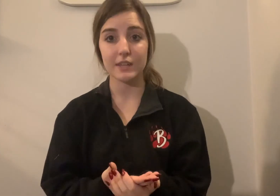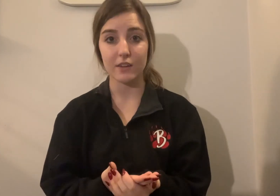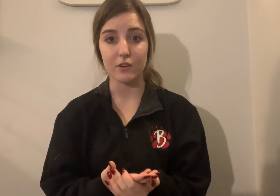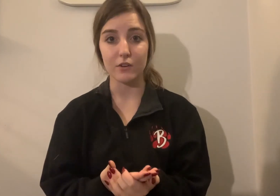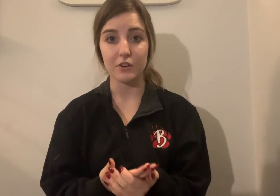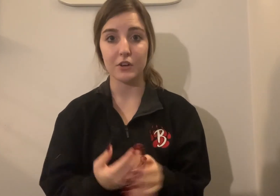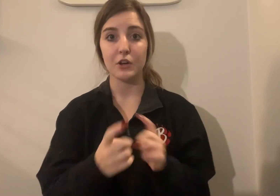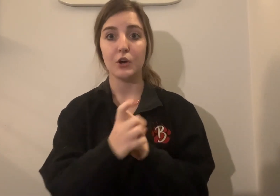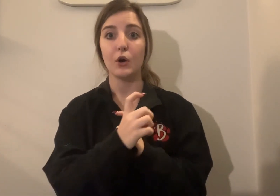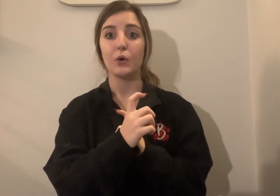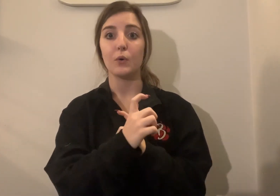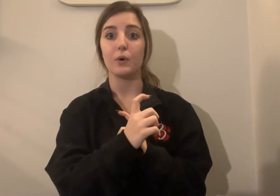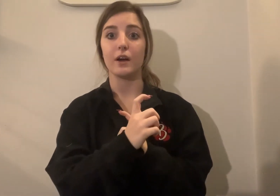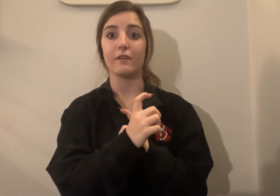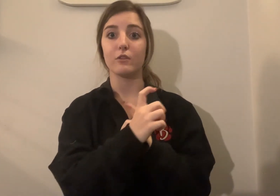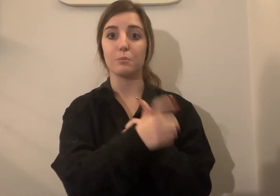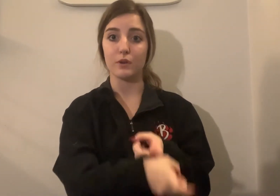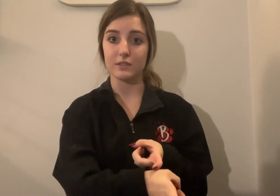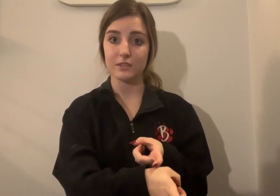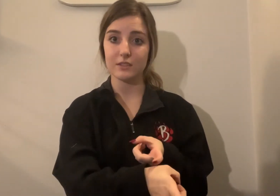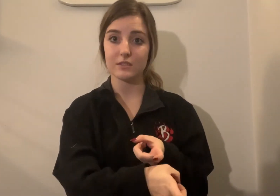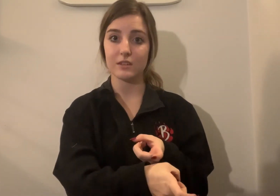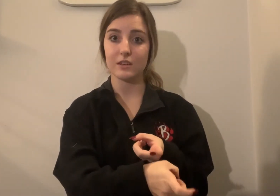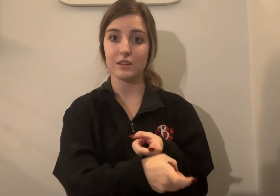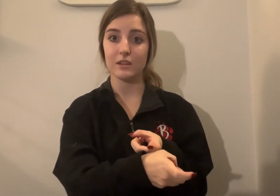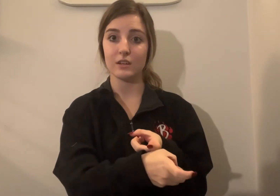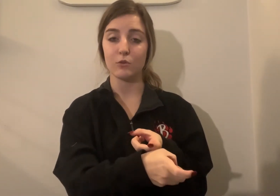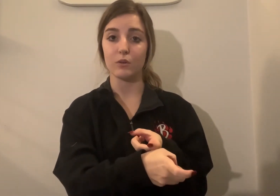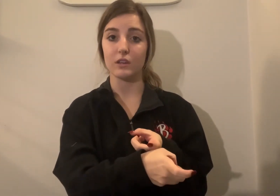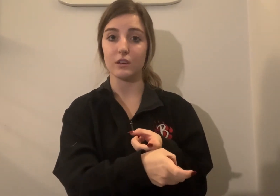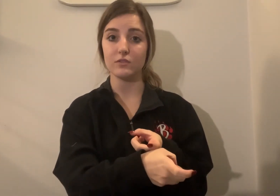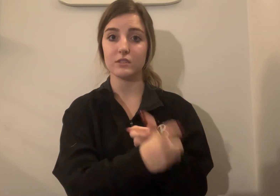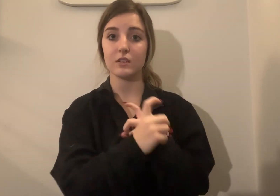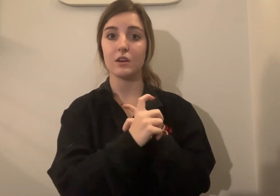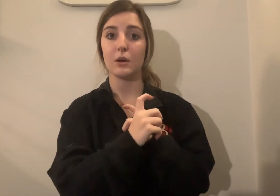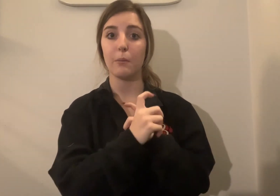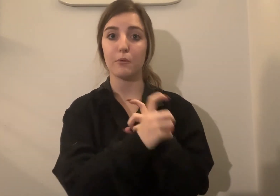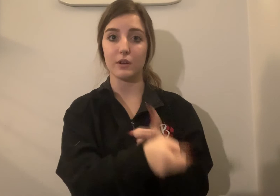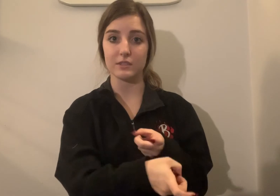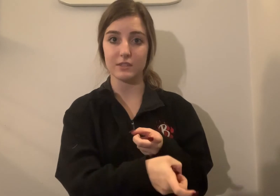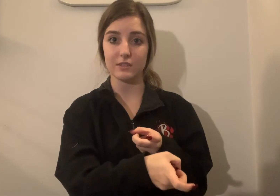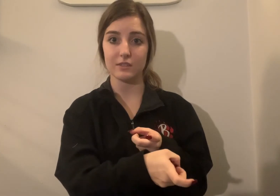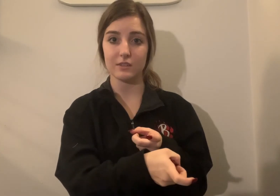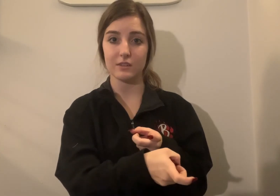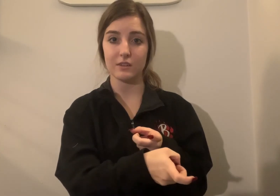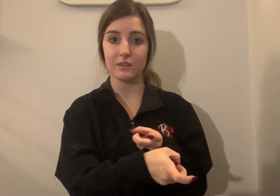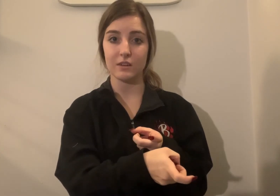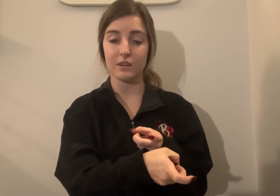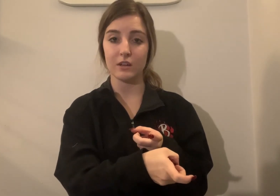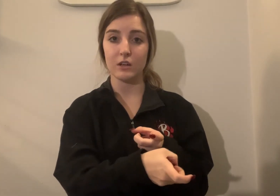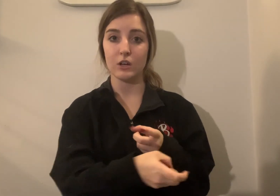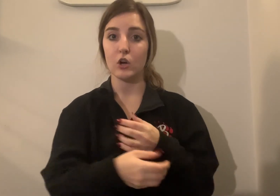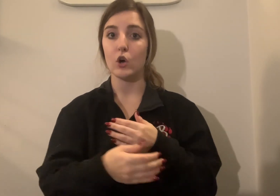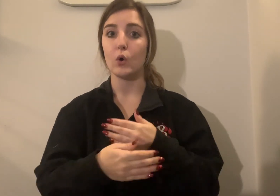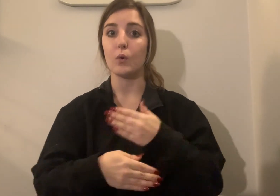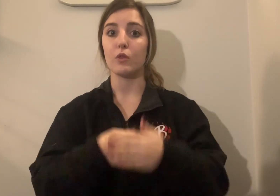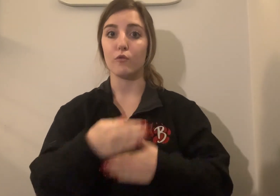together, we have the presents or gifts, presents, with